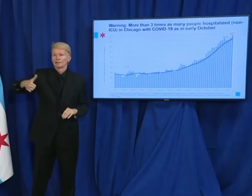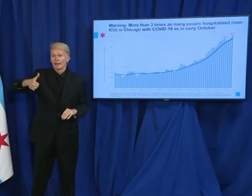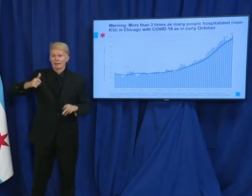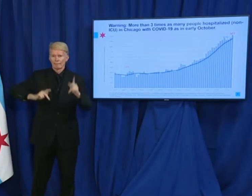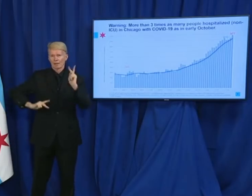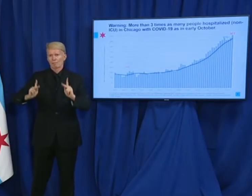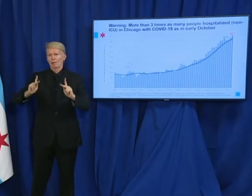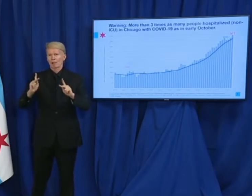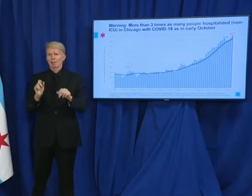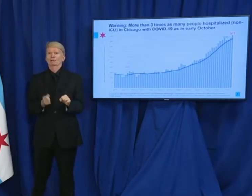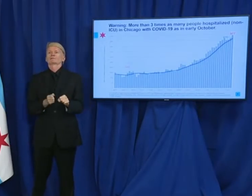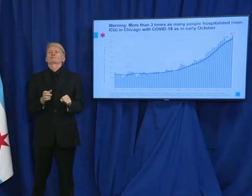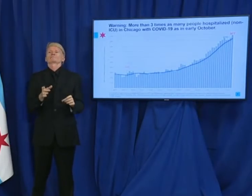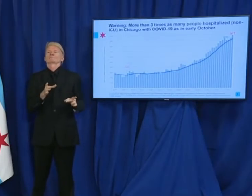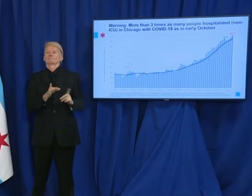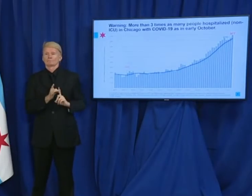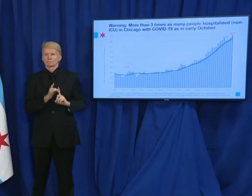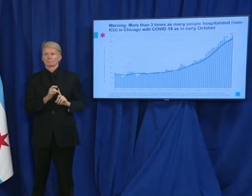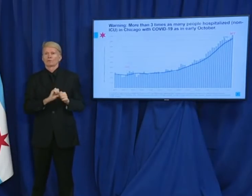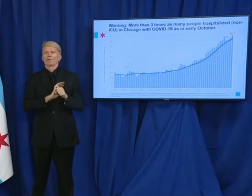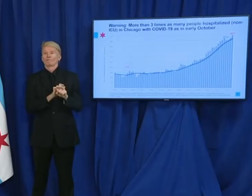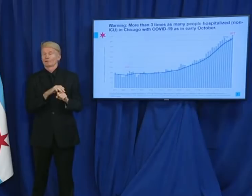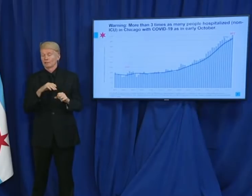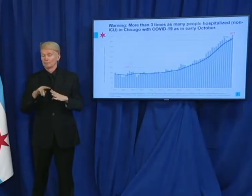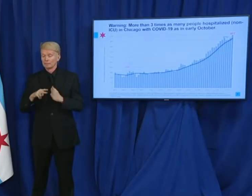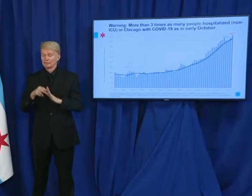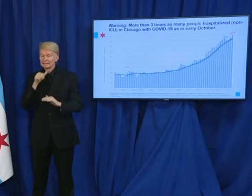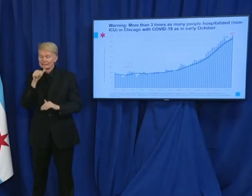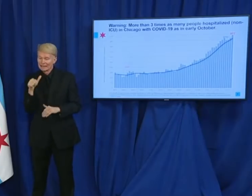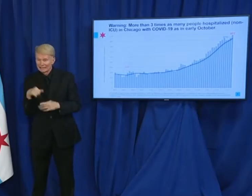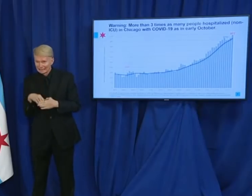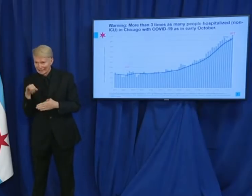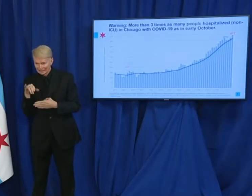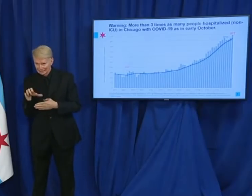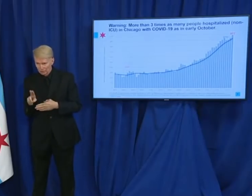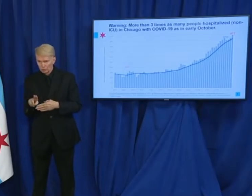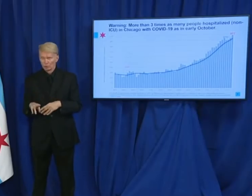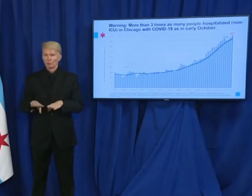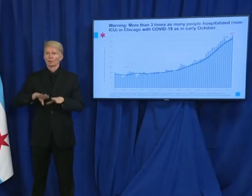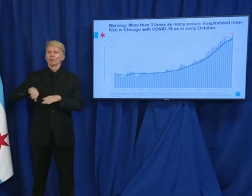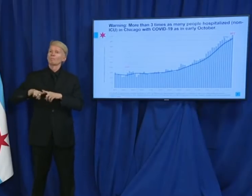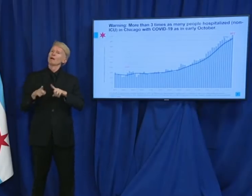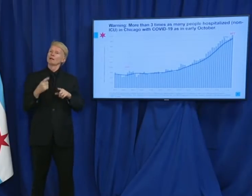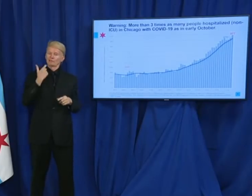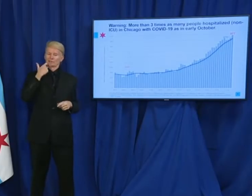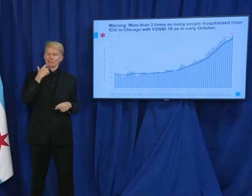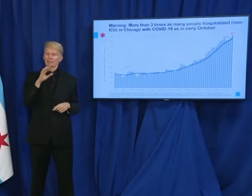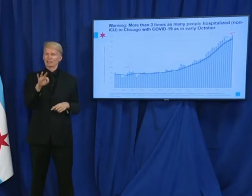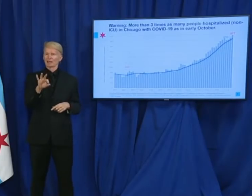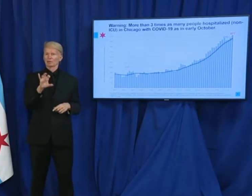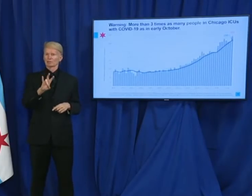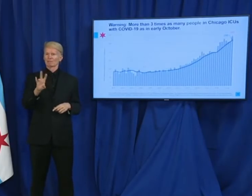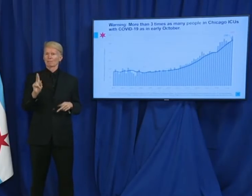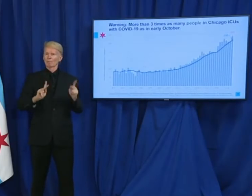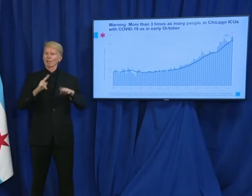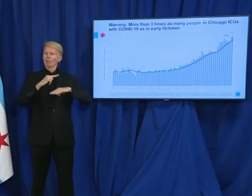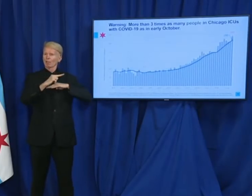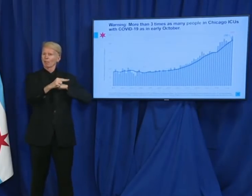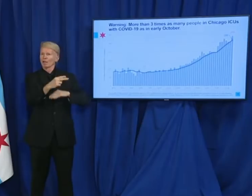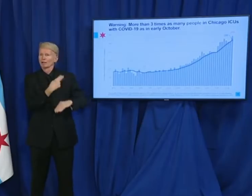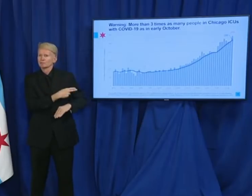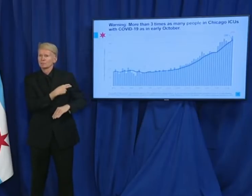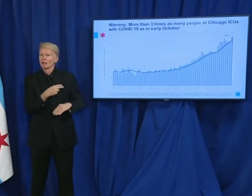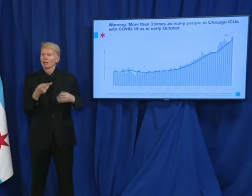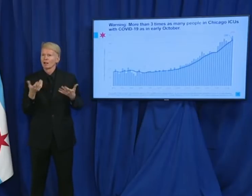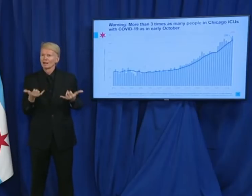Chicago hospitals with COVID, not in the ICU, and our most recent number was 977. People hospitalized. If we